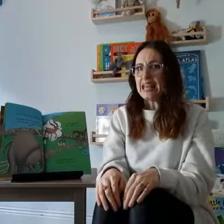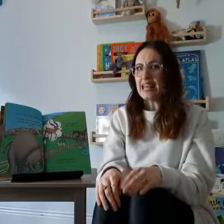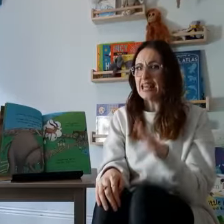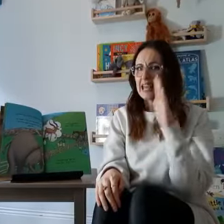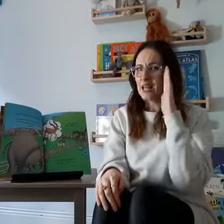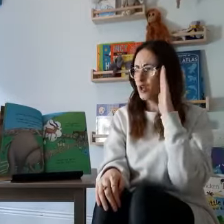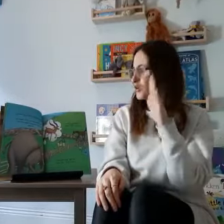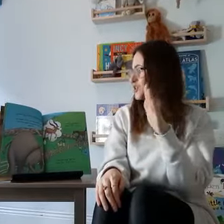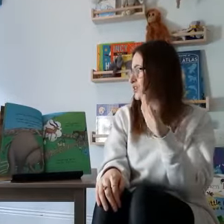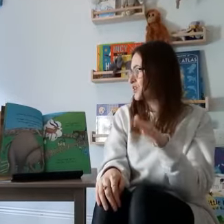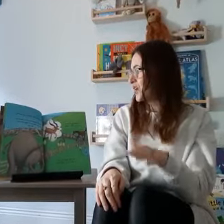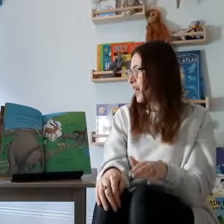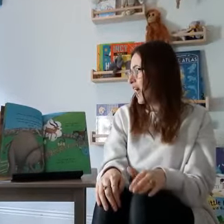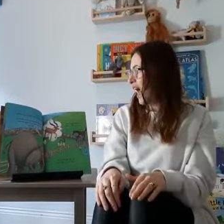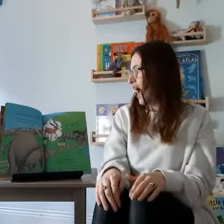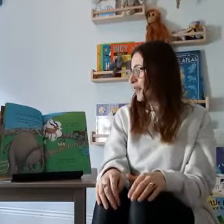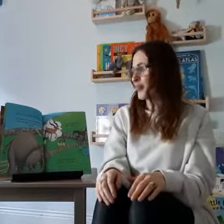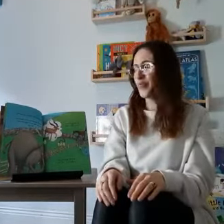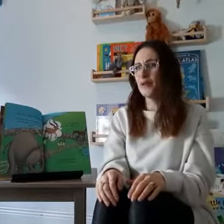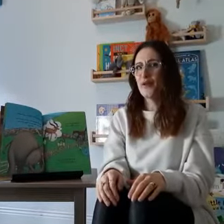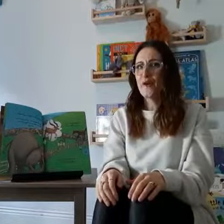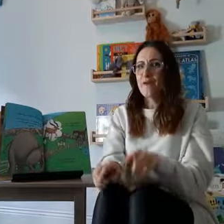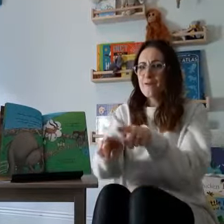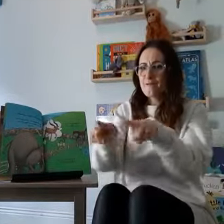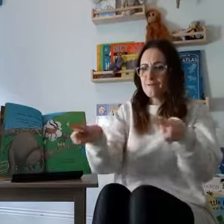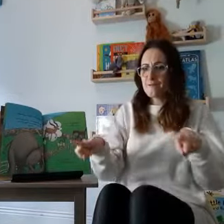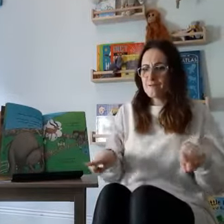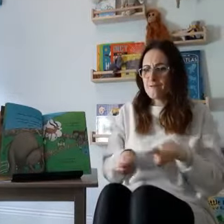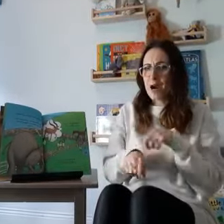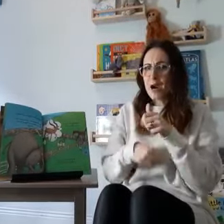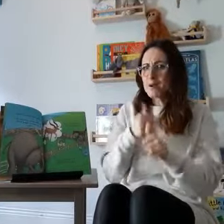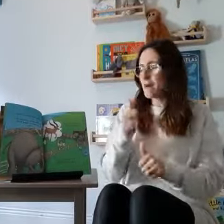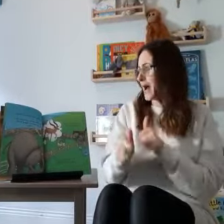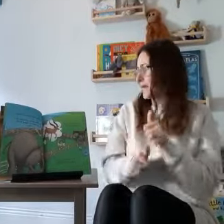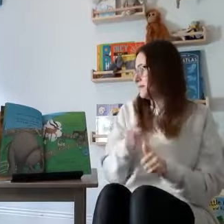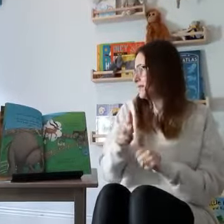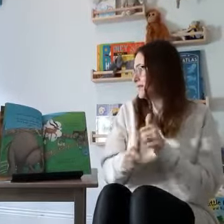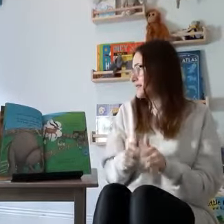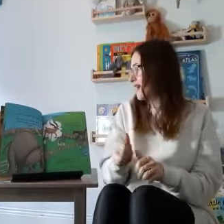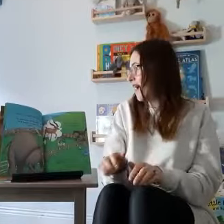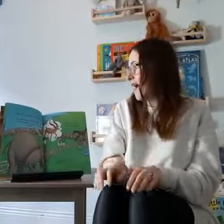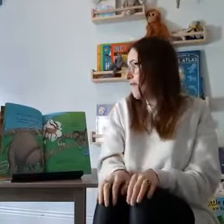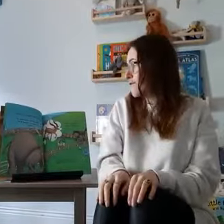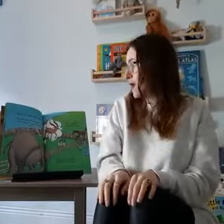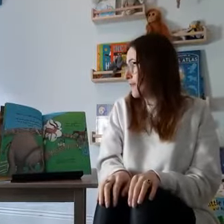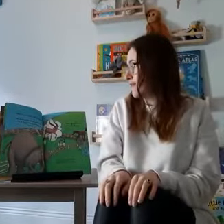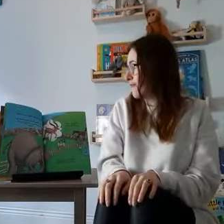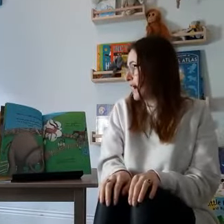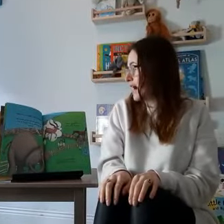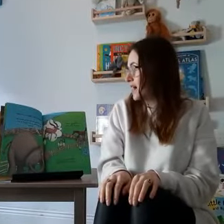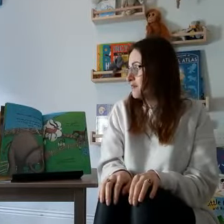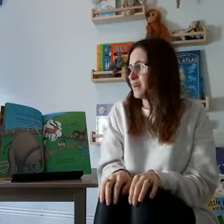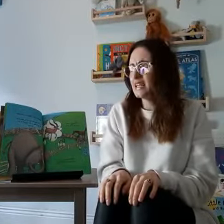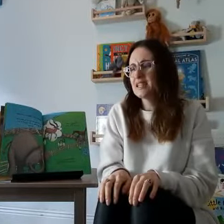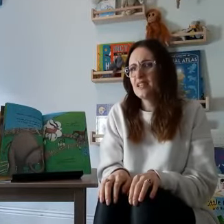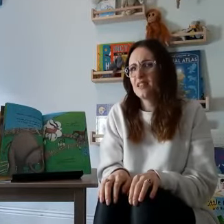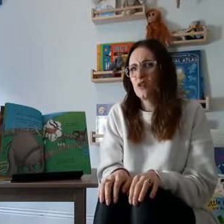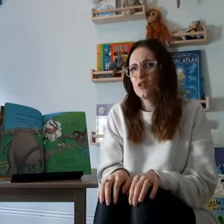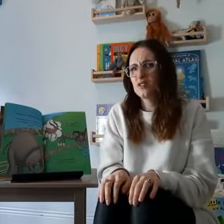He looked at the farm animals from afar and he thought,